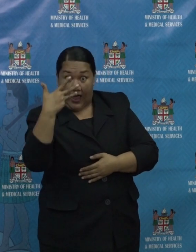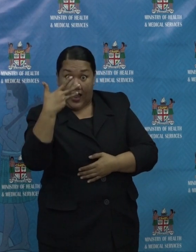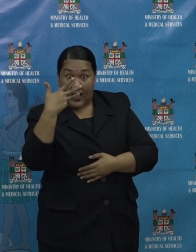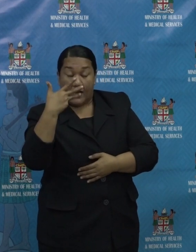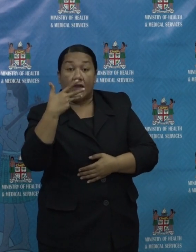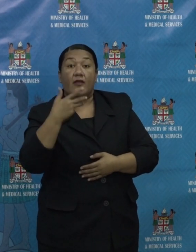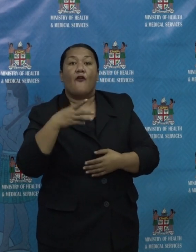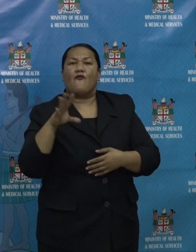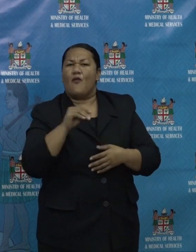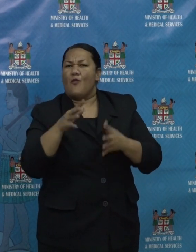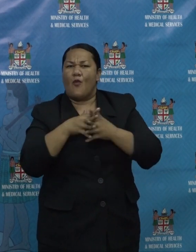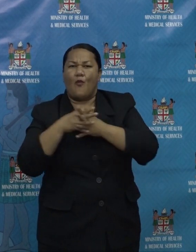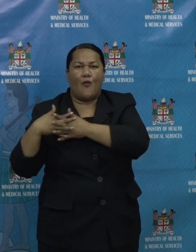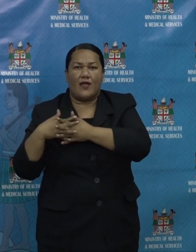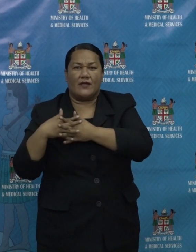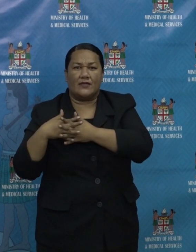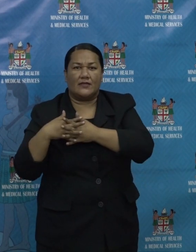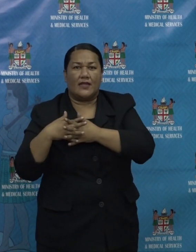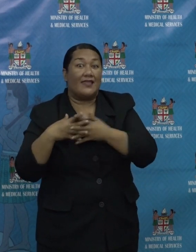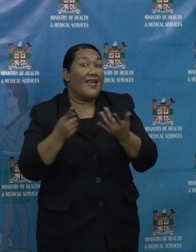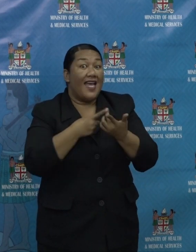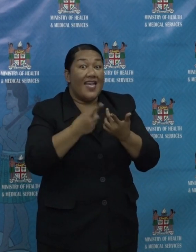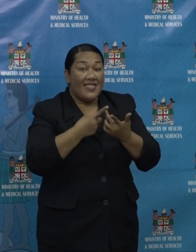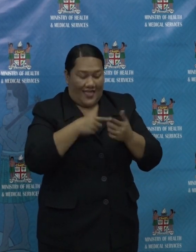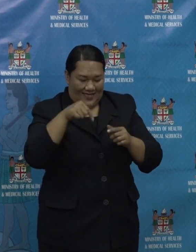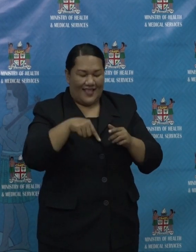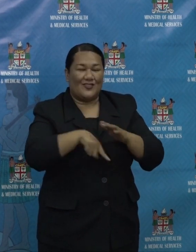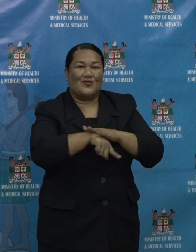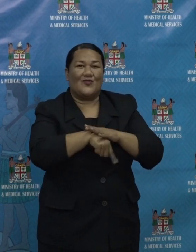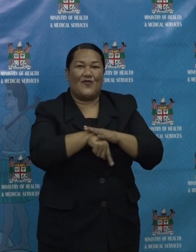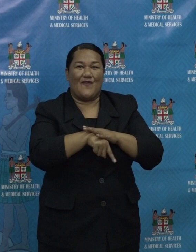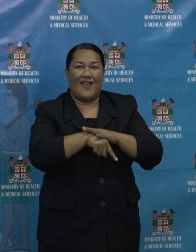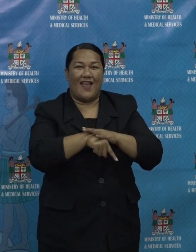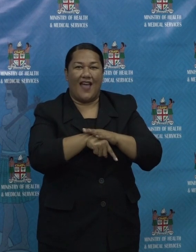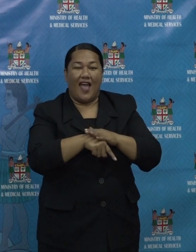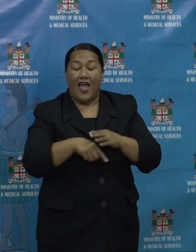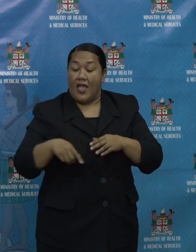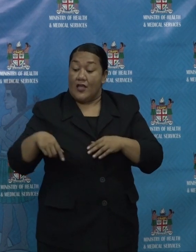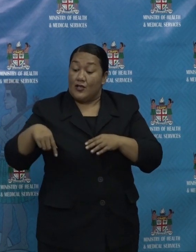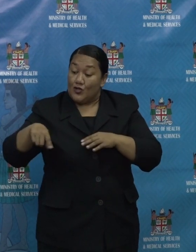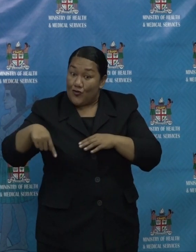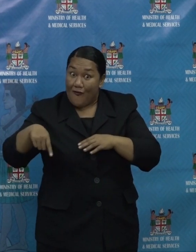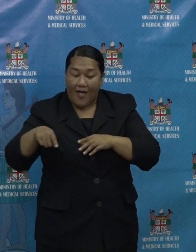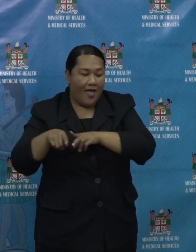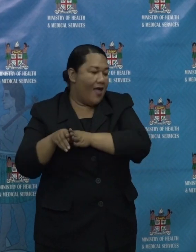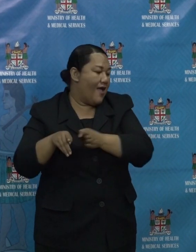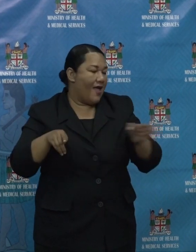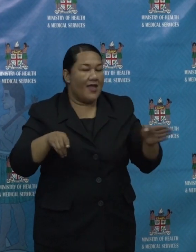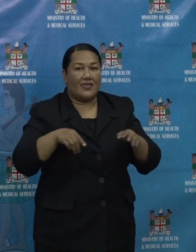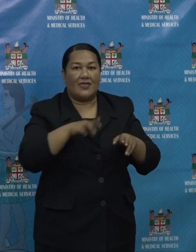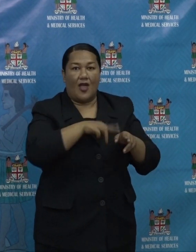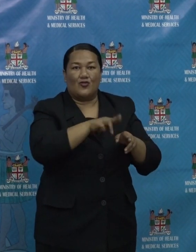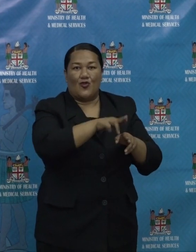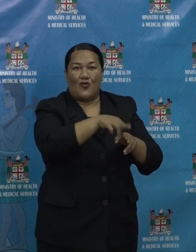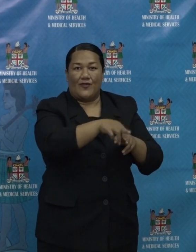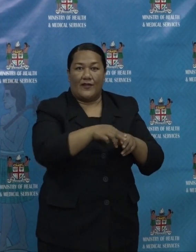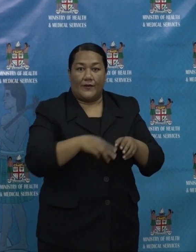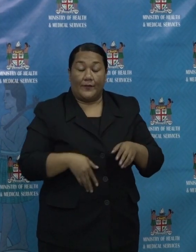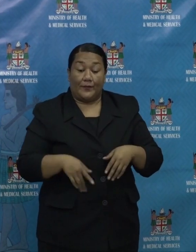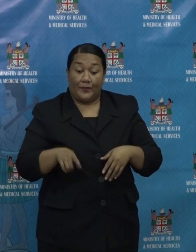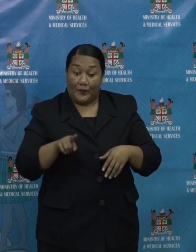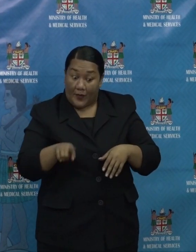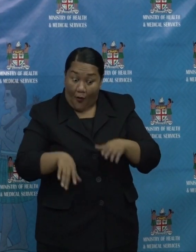from the Western Division, and the rest are from Central Division within the Suva-Nosori area. A full breakdown of these areas